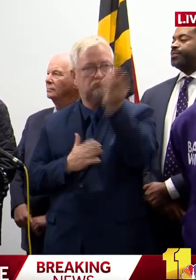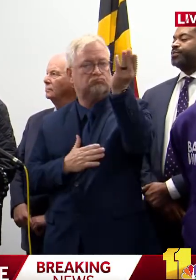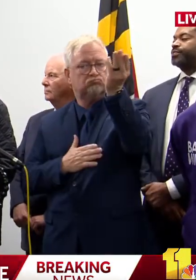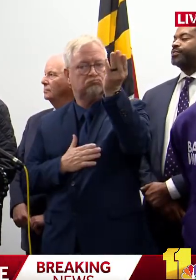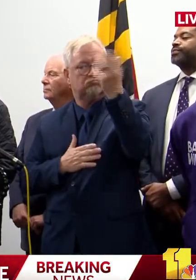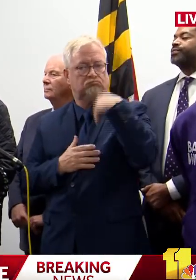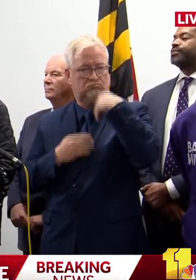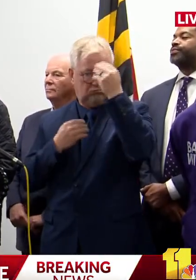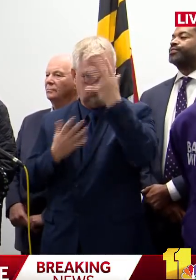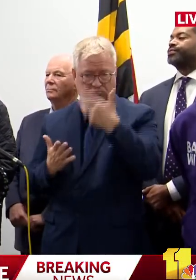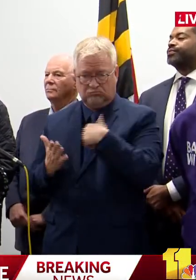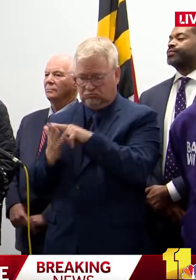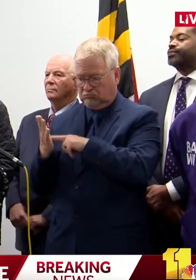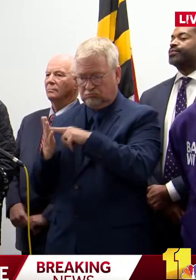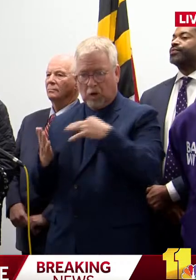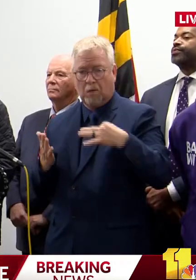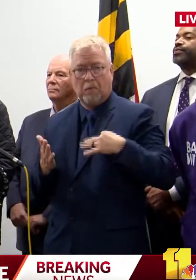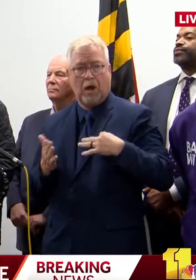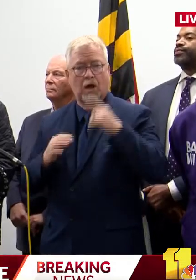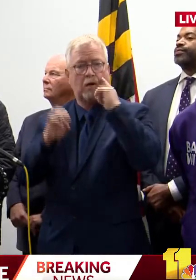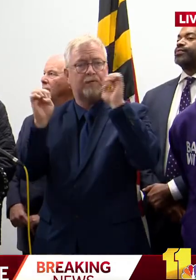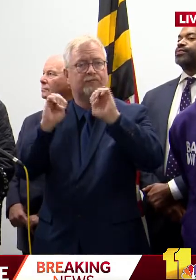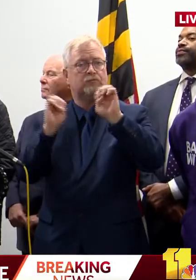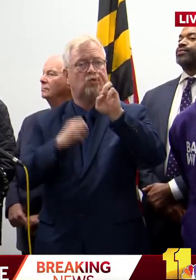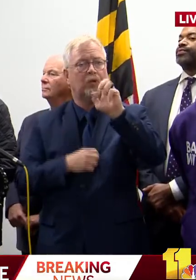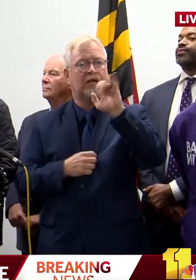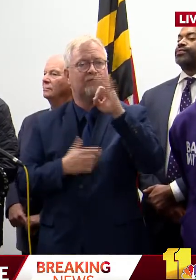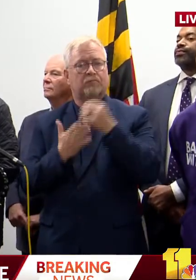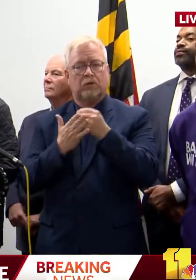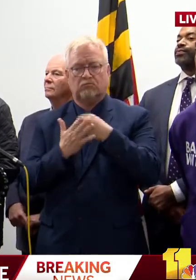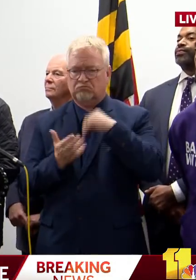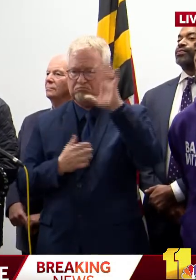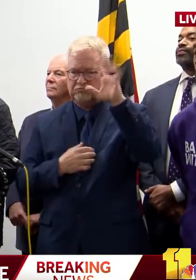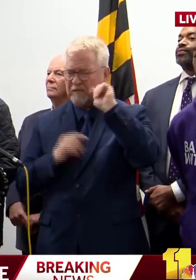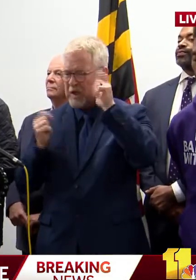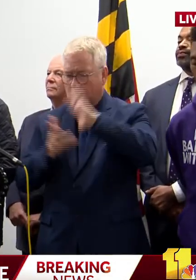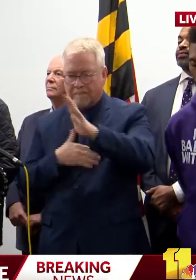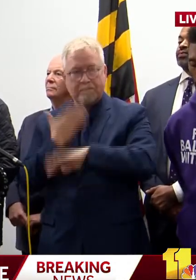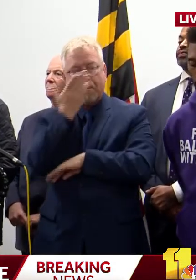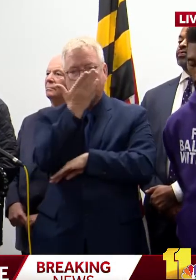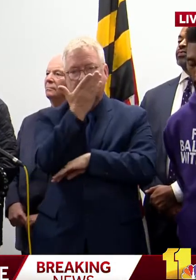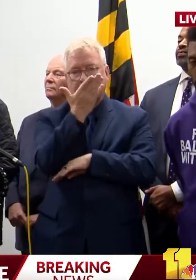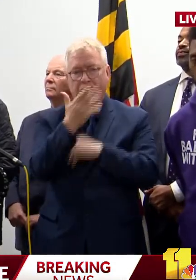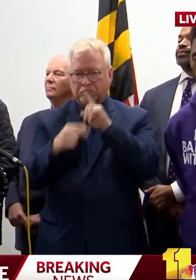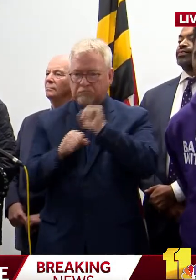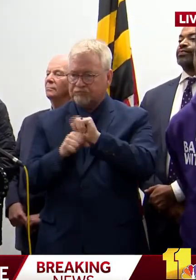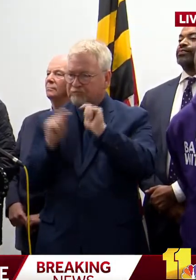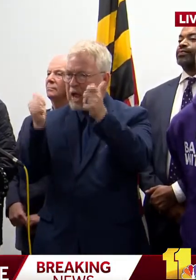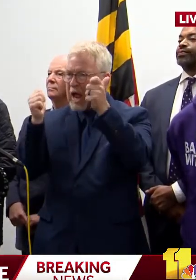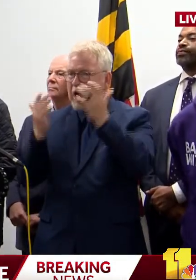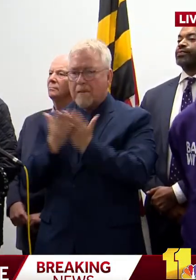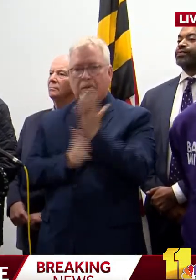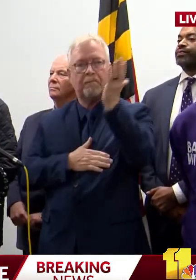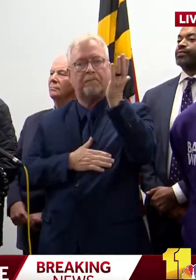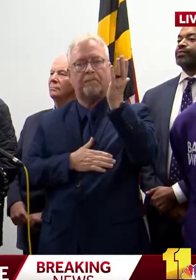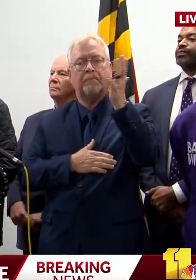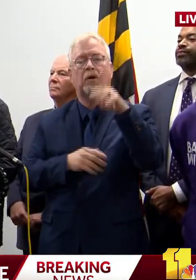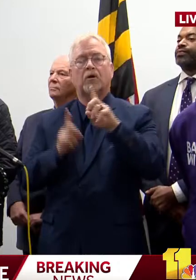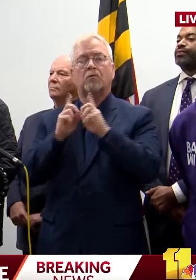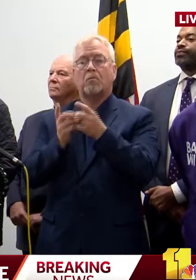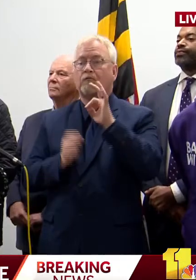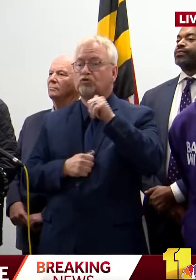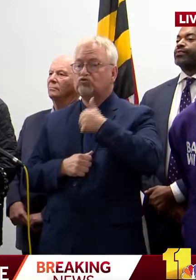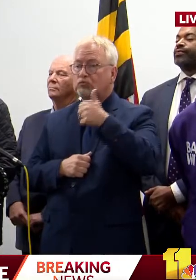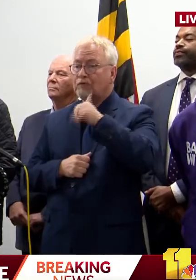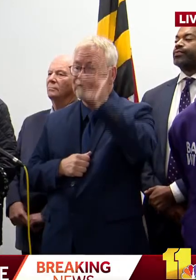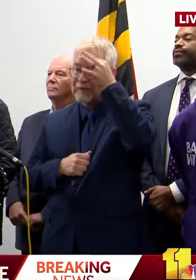federal emergency relief fund, part of the federal Department of Transportation's program, the